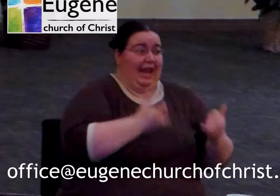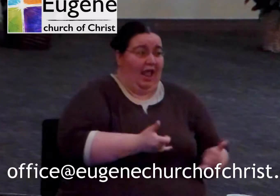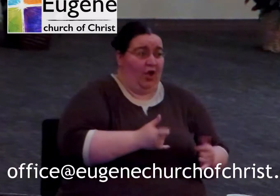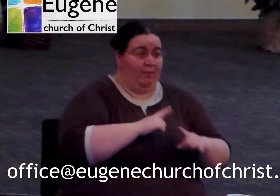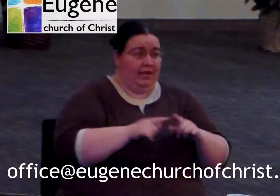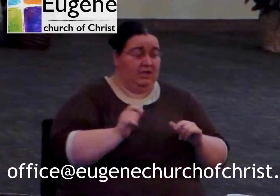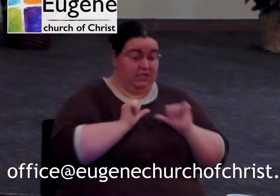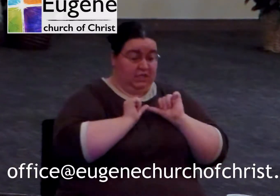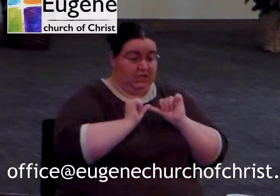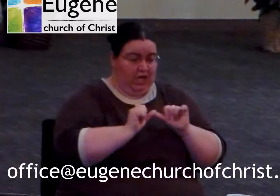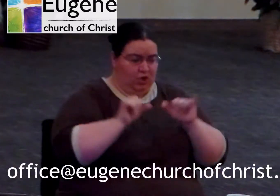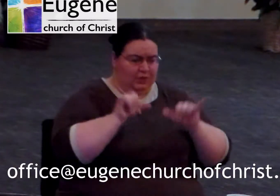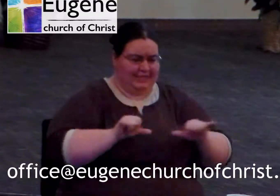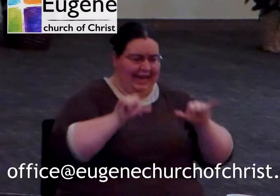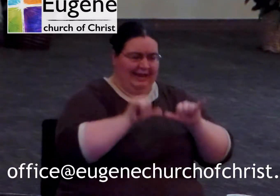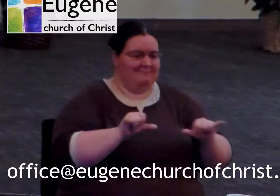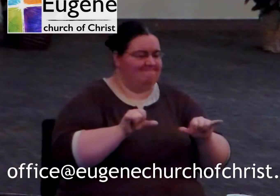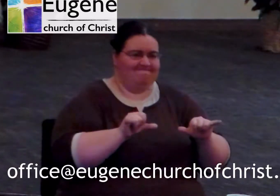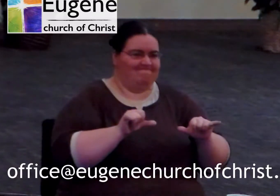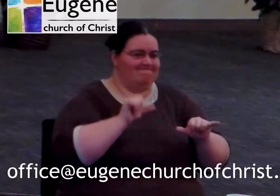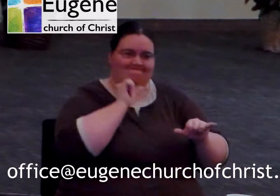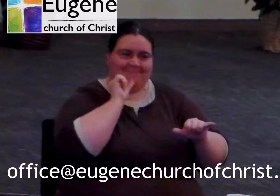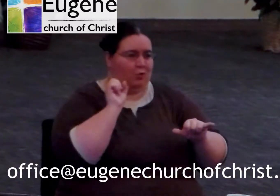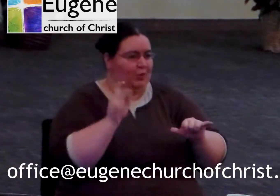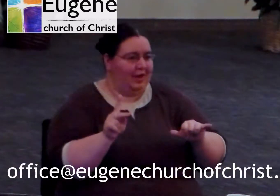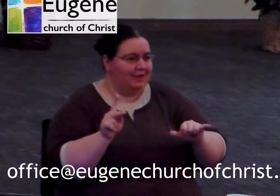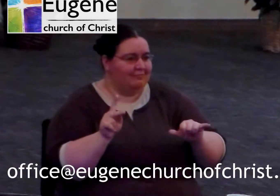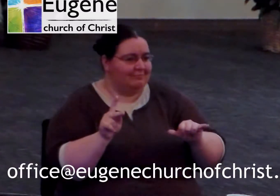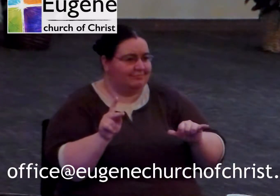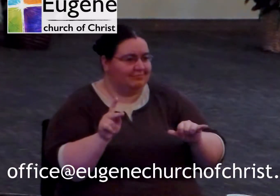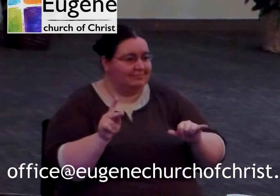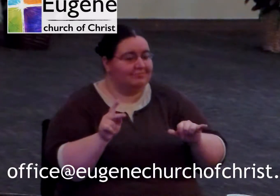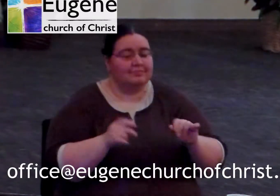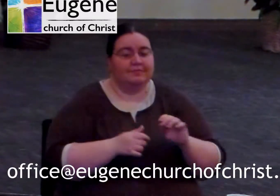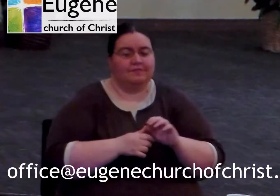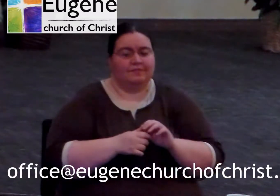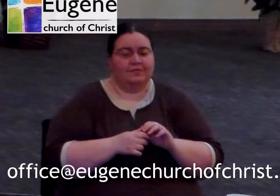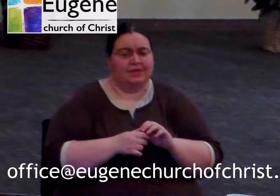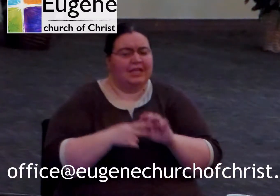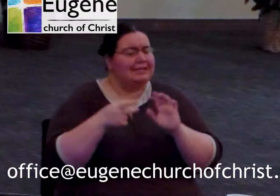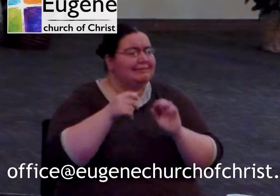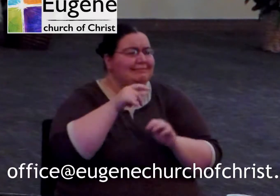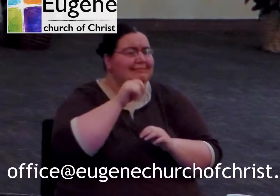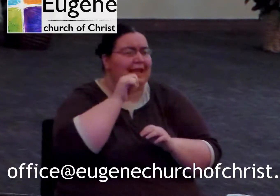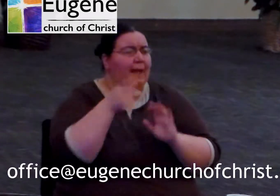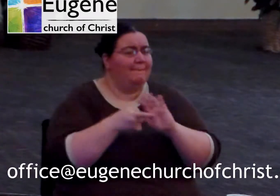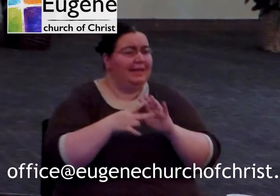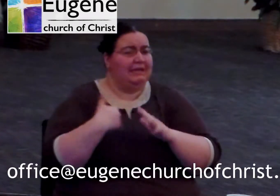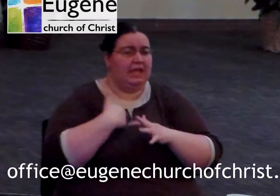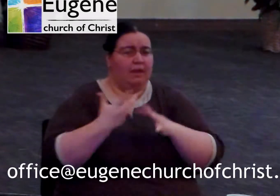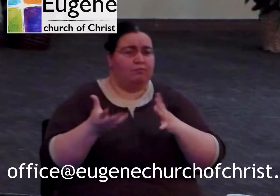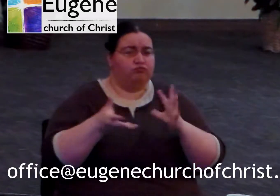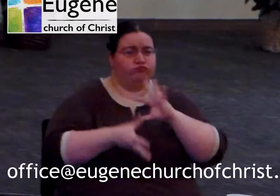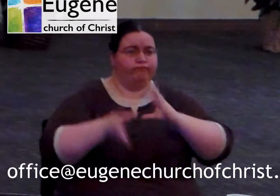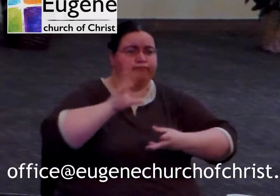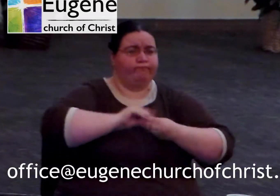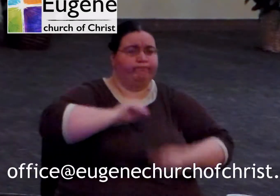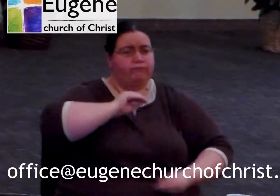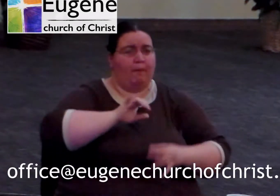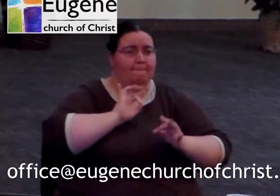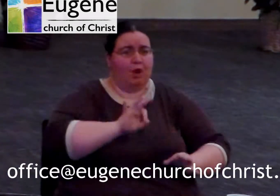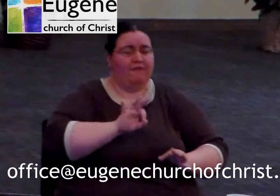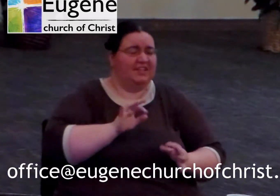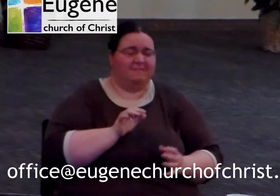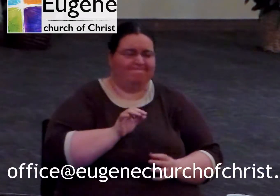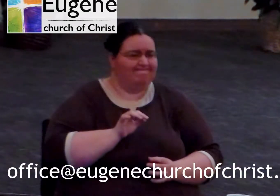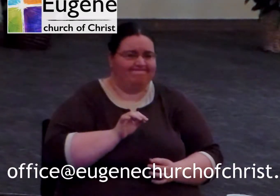us to today as we continue to talk about faith. Open up your Bibles to Hebrews chapter 12. It's where we started out in class, and some of you have it. If you got it on